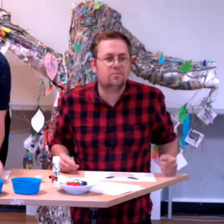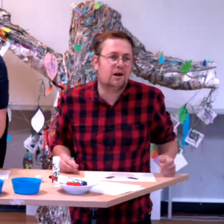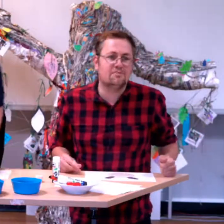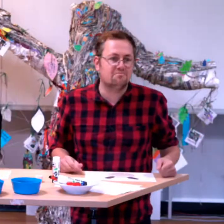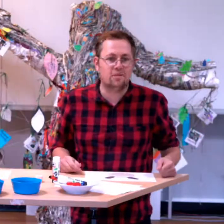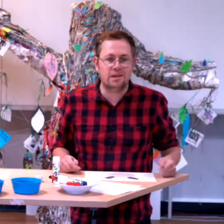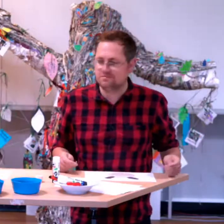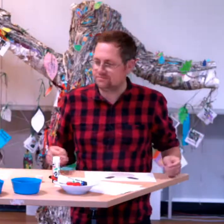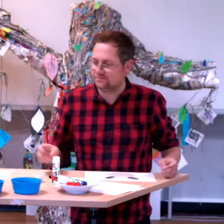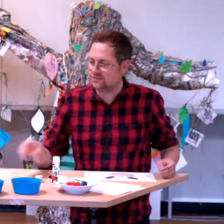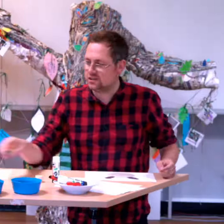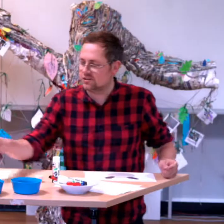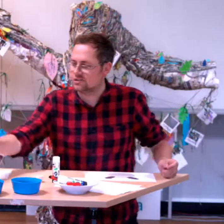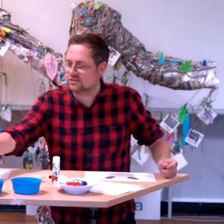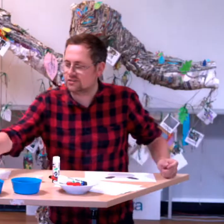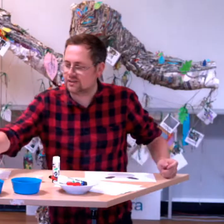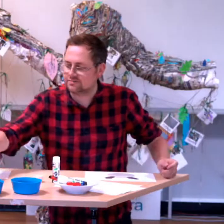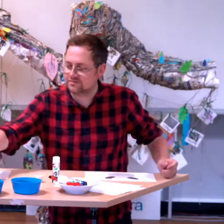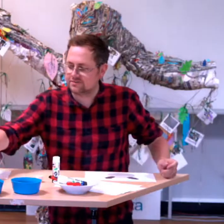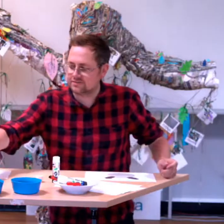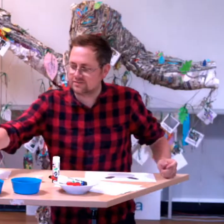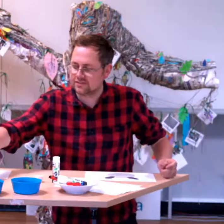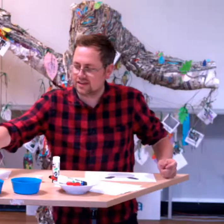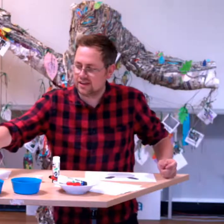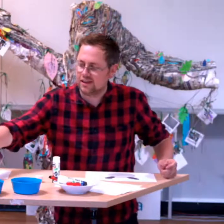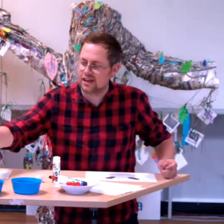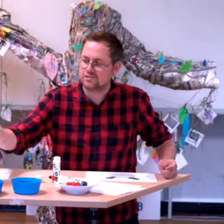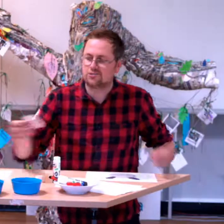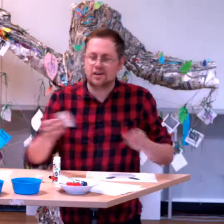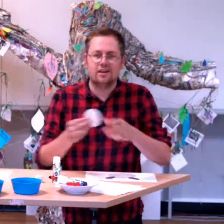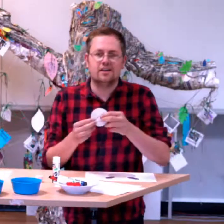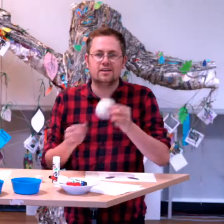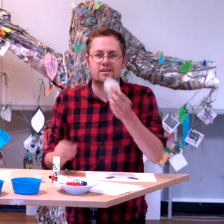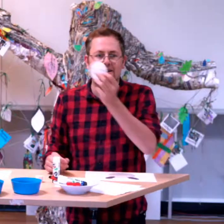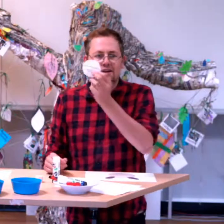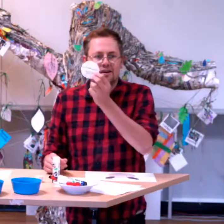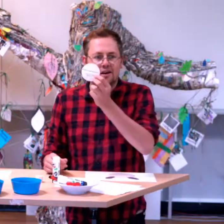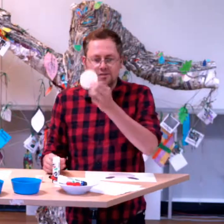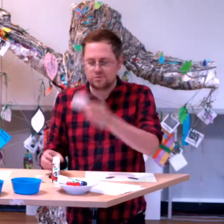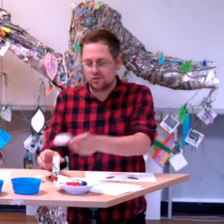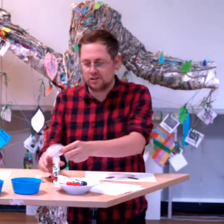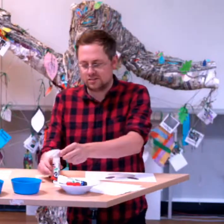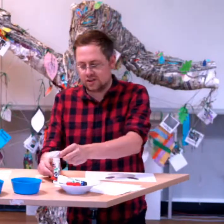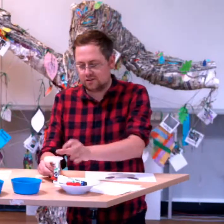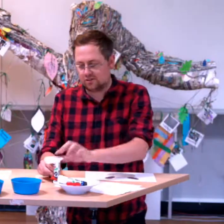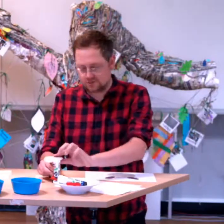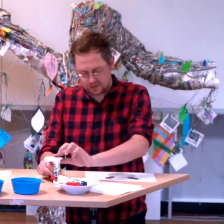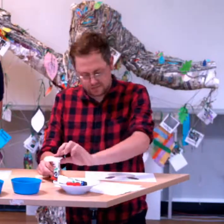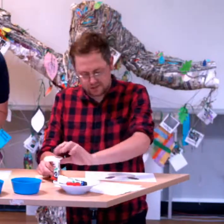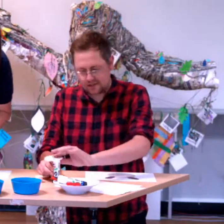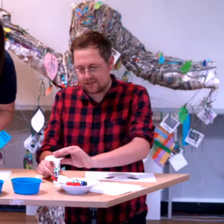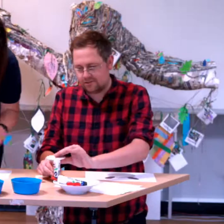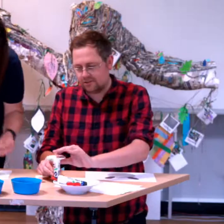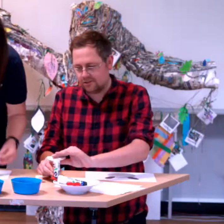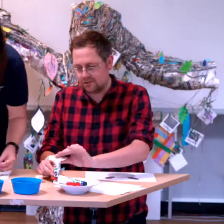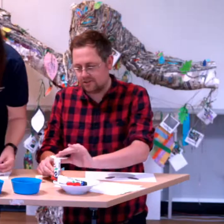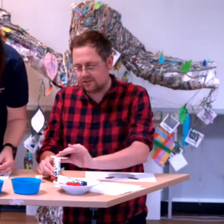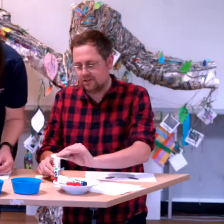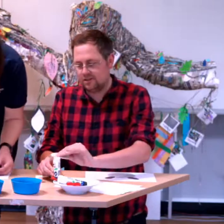But, I mean, deodorant is great. Let's try a smaller circle. What should I put that for? Where should you put that?